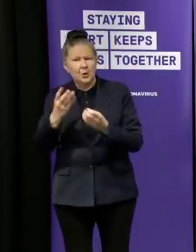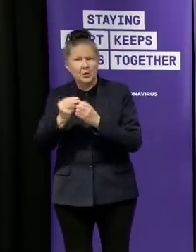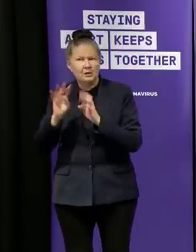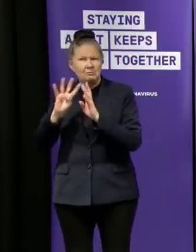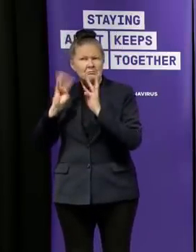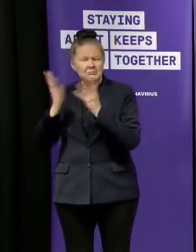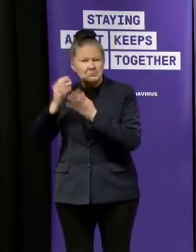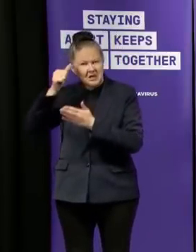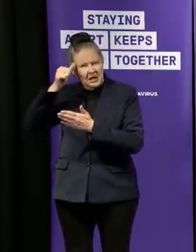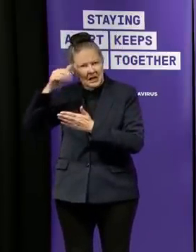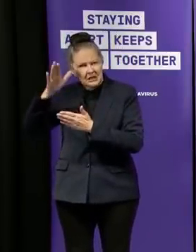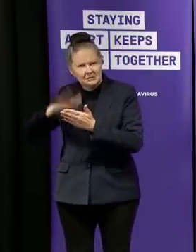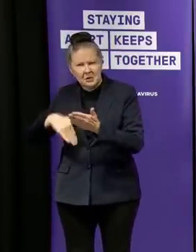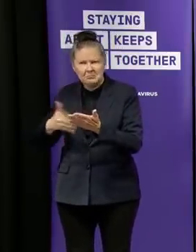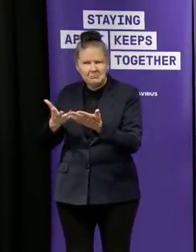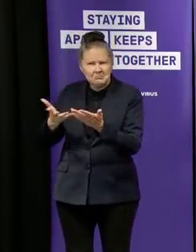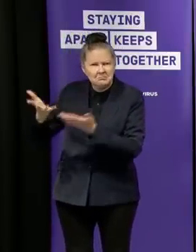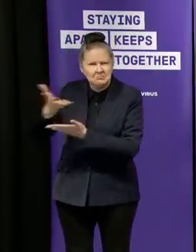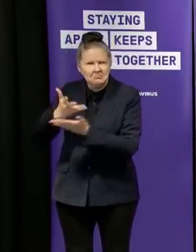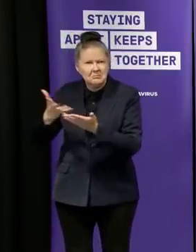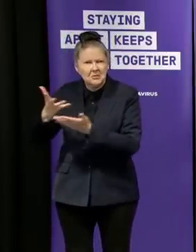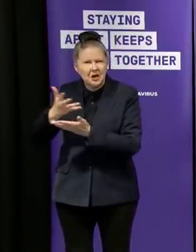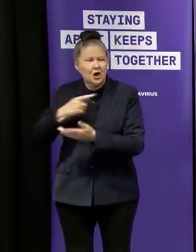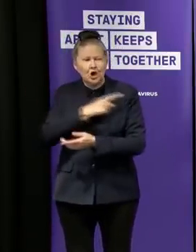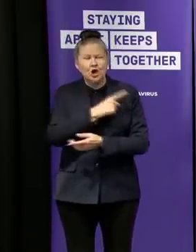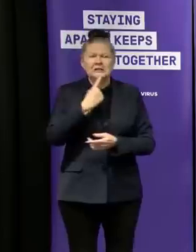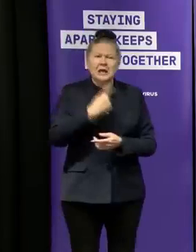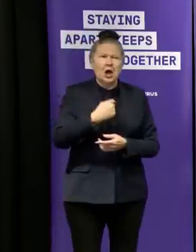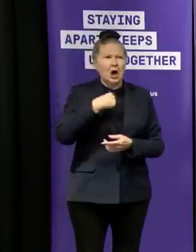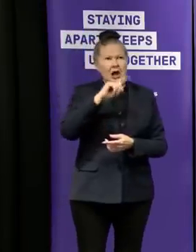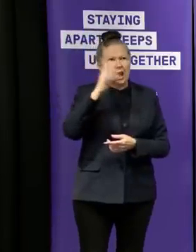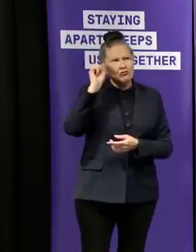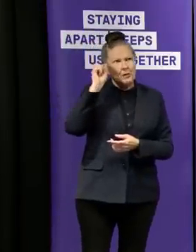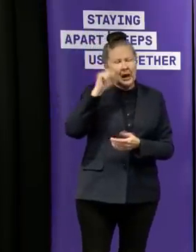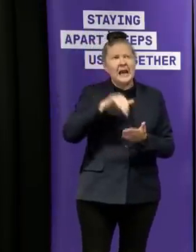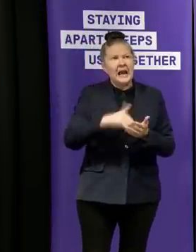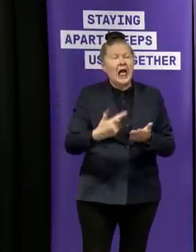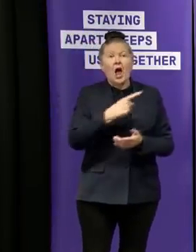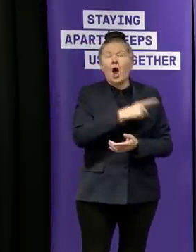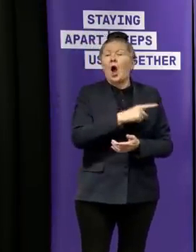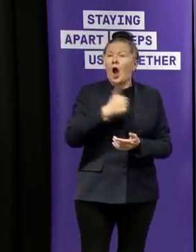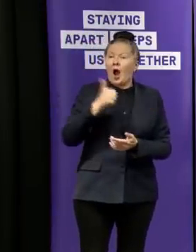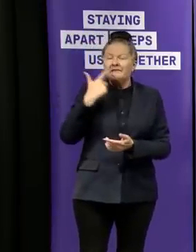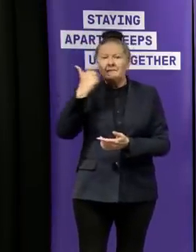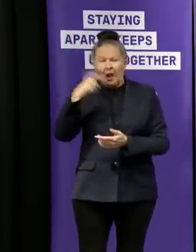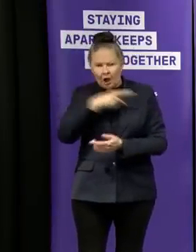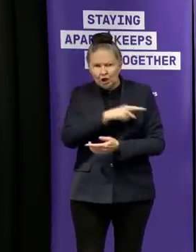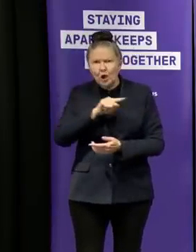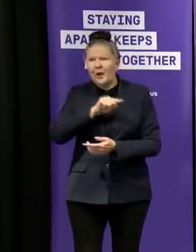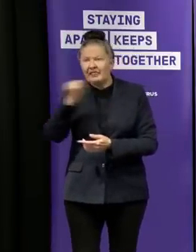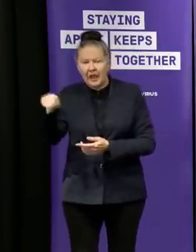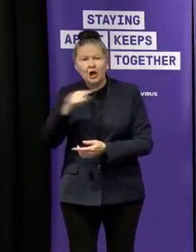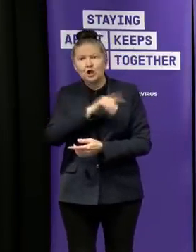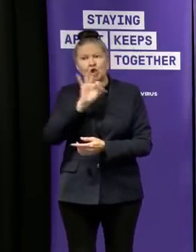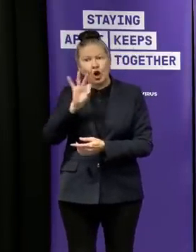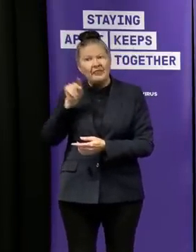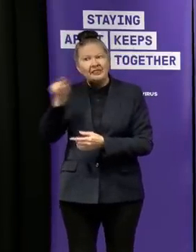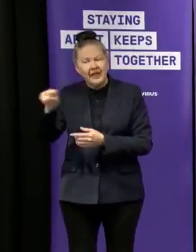was discussed. You said you weren't there on Monday, not that I can remember. It's now been revealed. You were there, you just weren't there for that specific part. Correct.